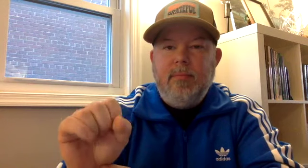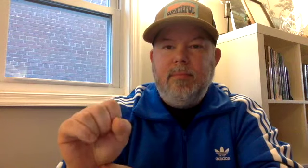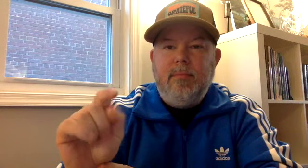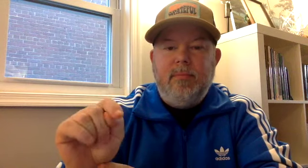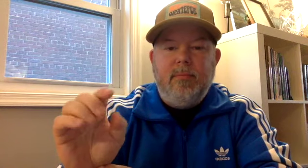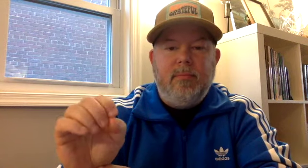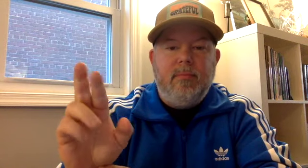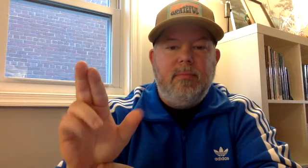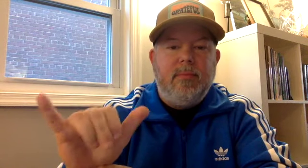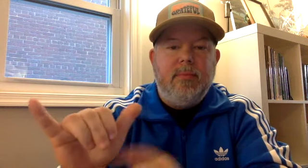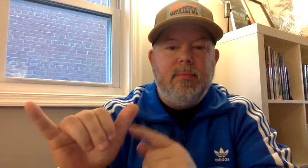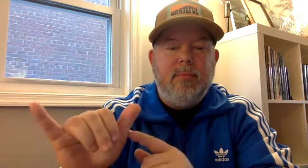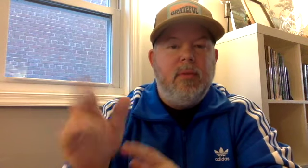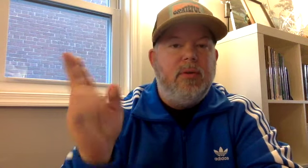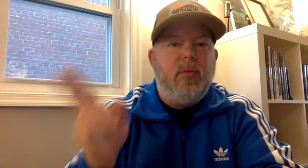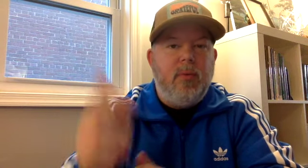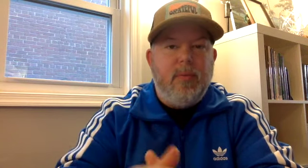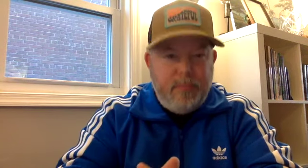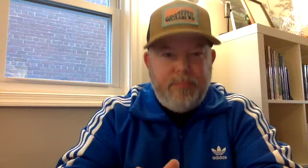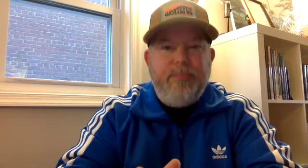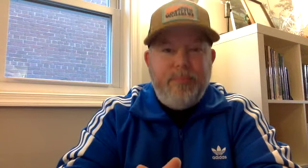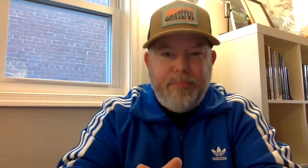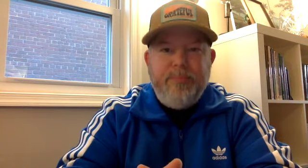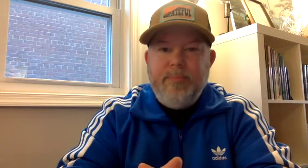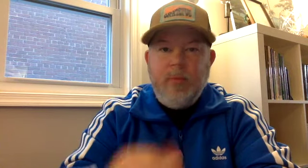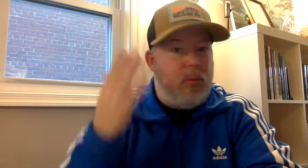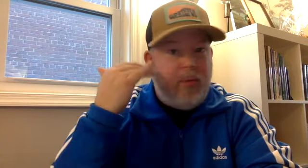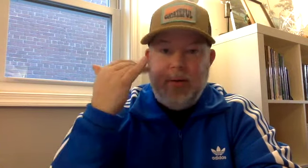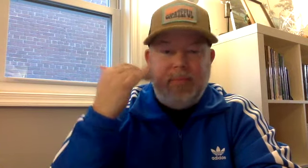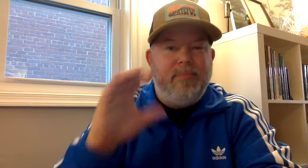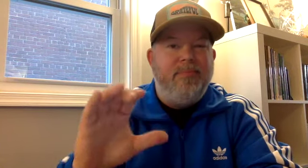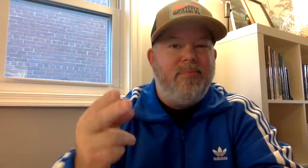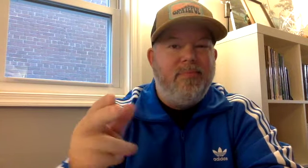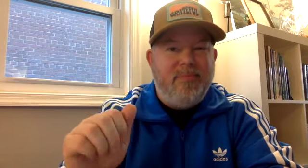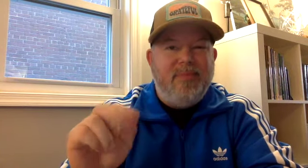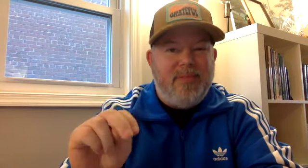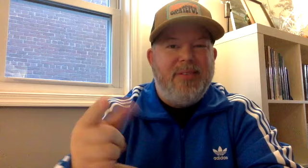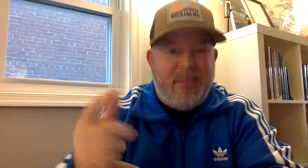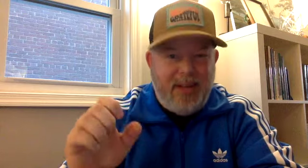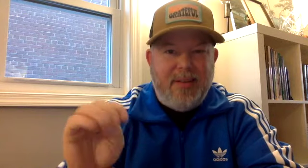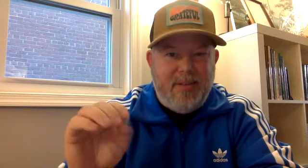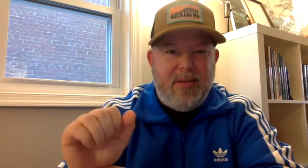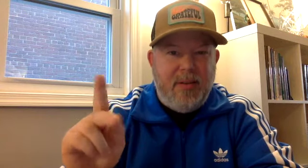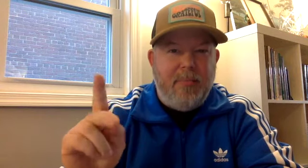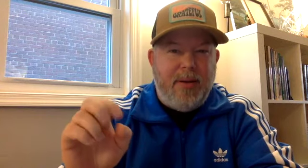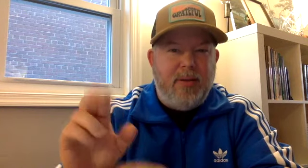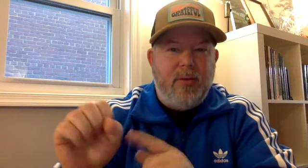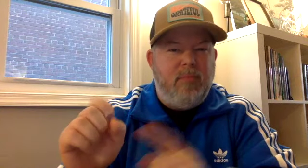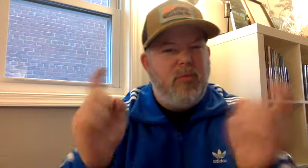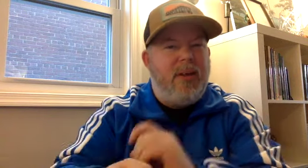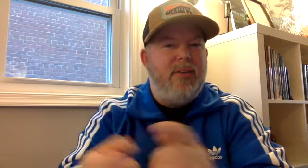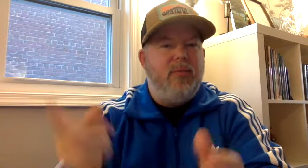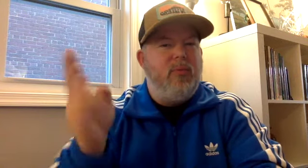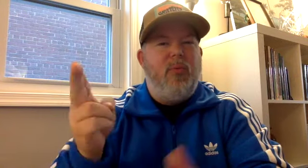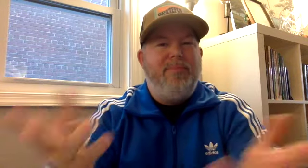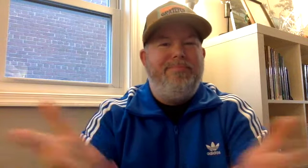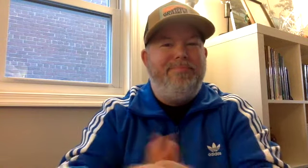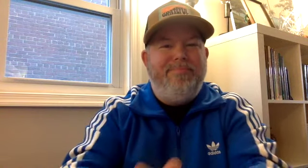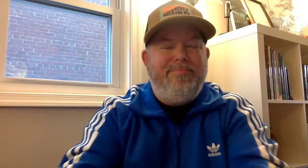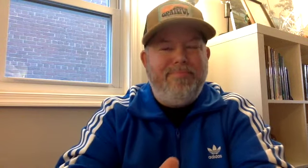We obviously need to get at the facts to lay out the case